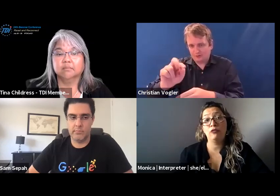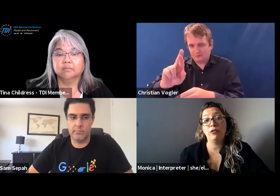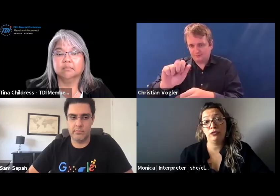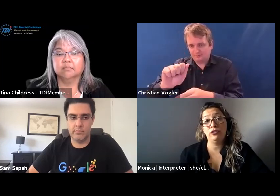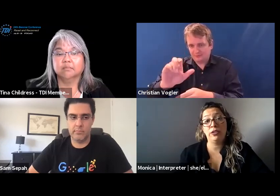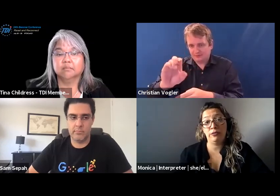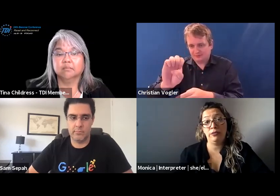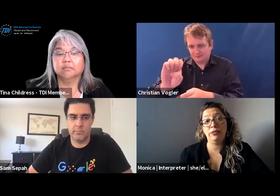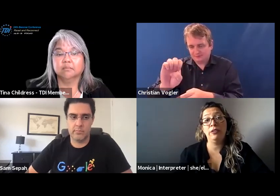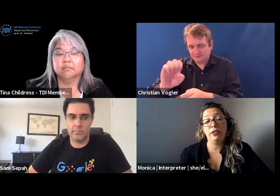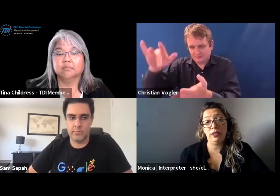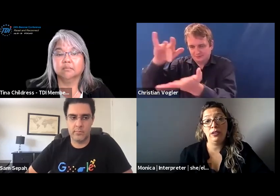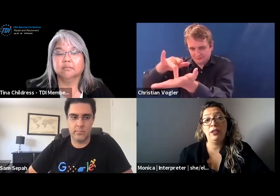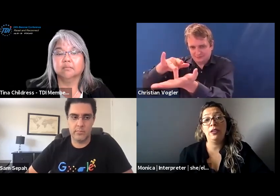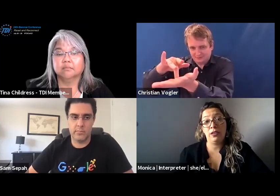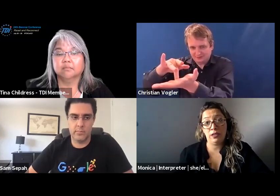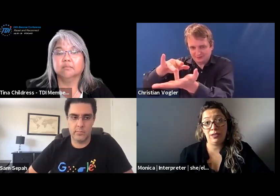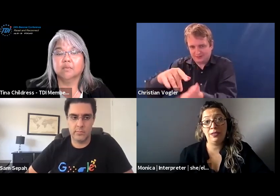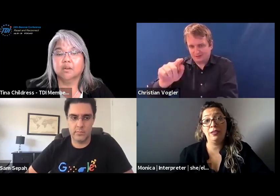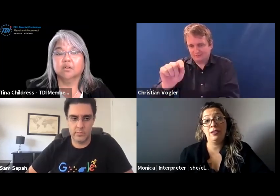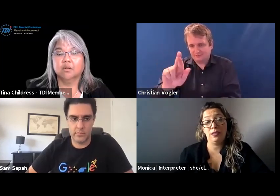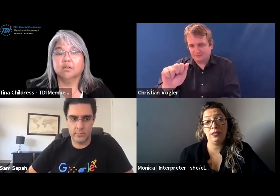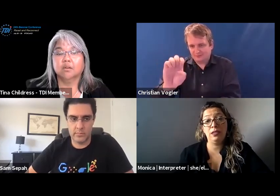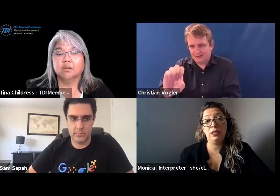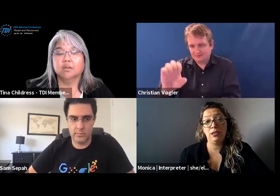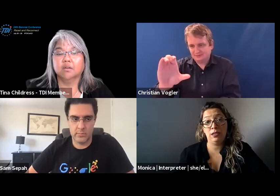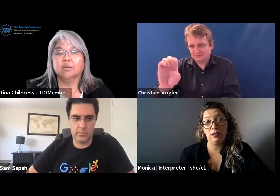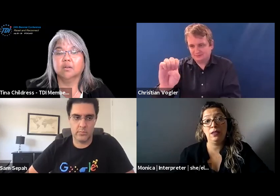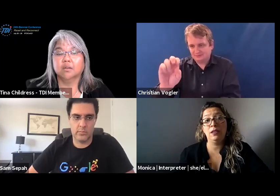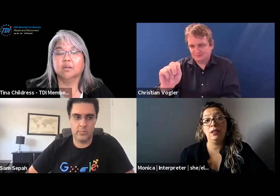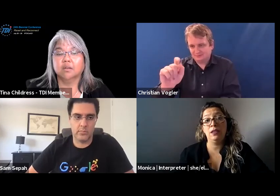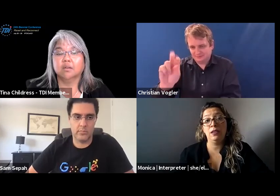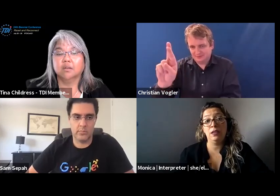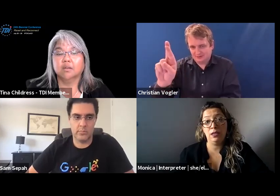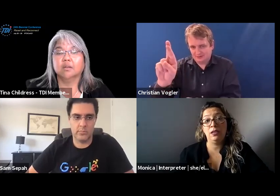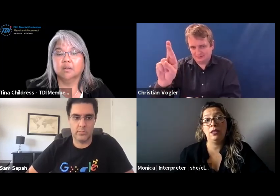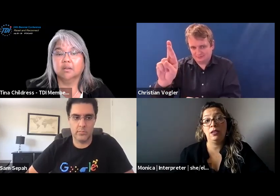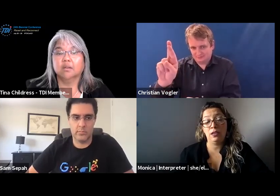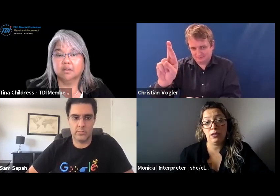Center, the Trace Center,